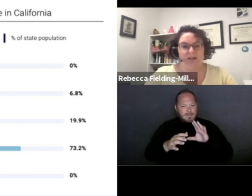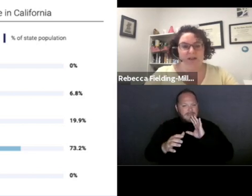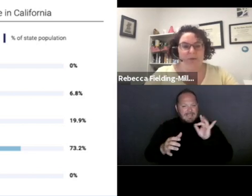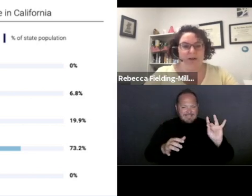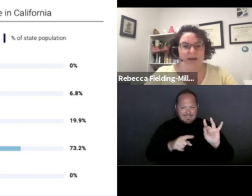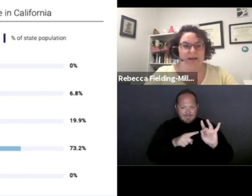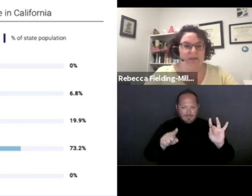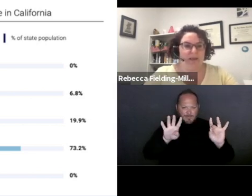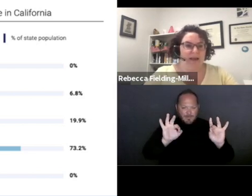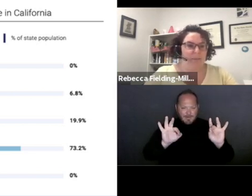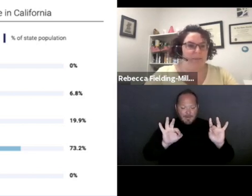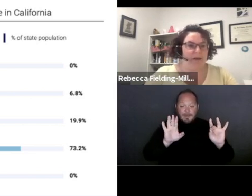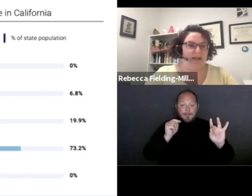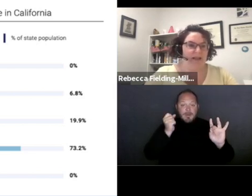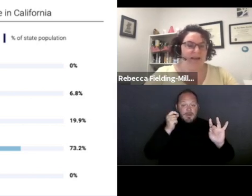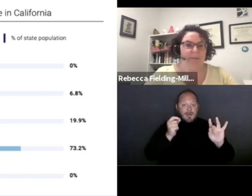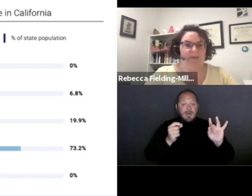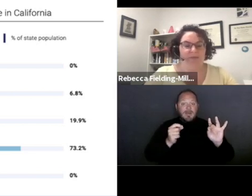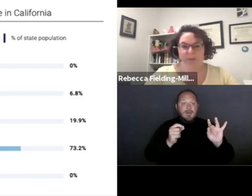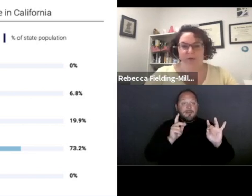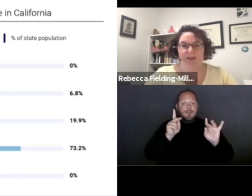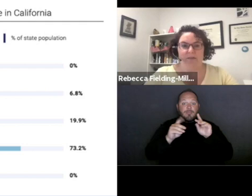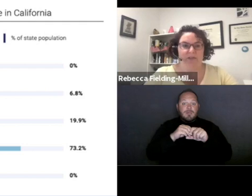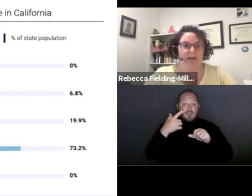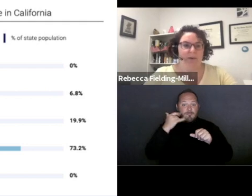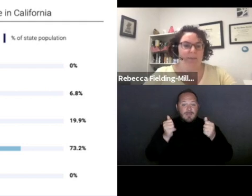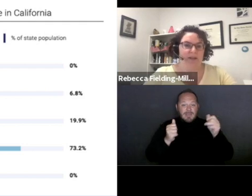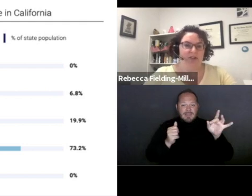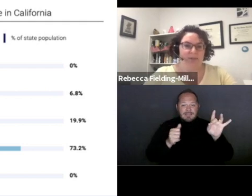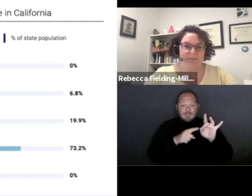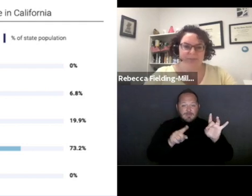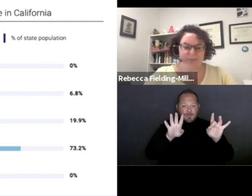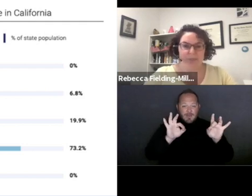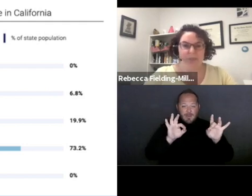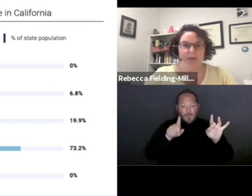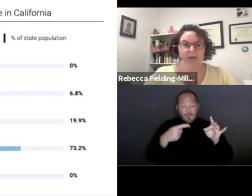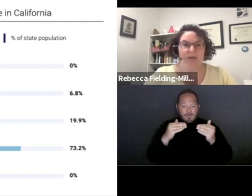ages 18 to 49 only make up, let's say, about 50% of the state population.